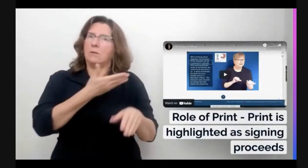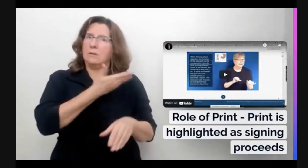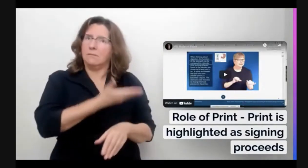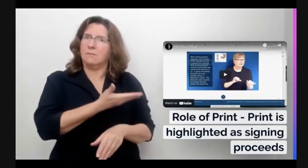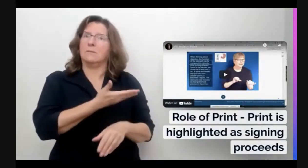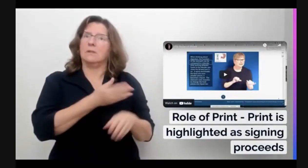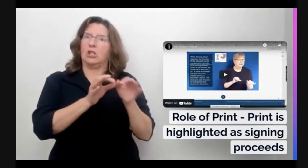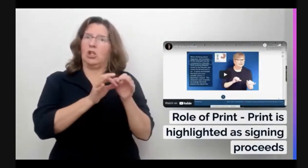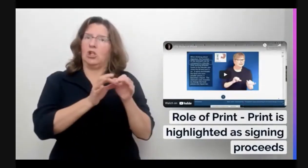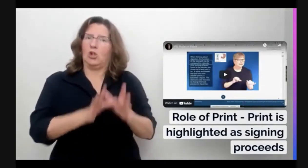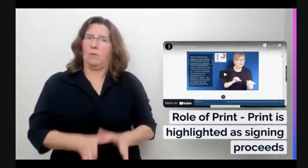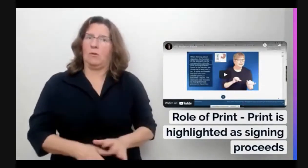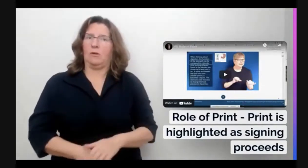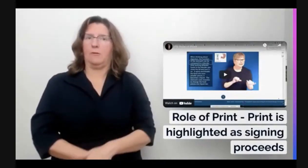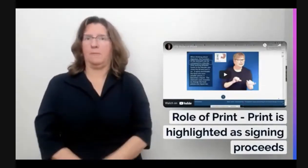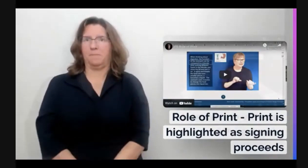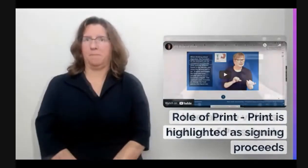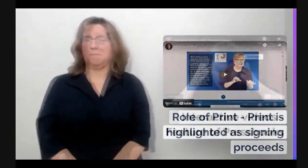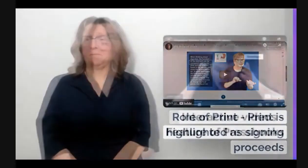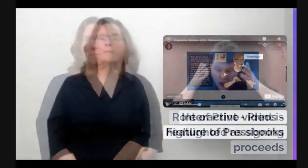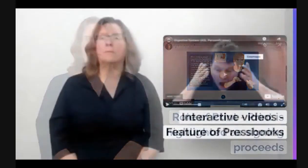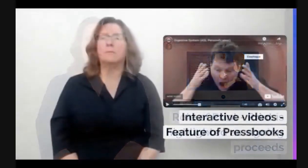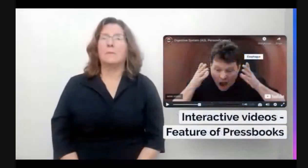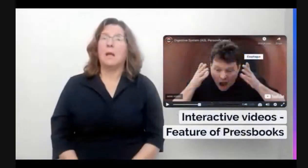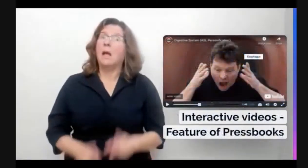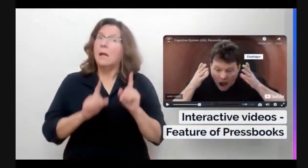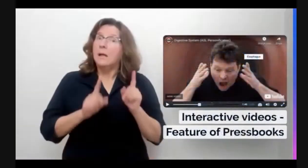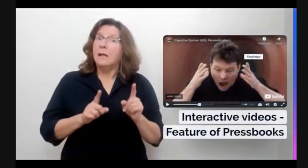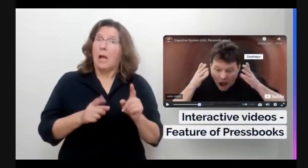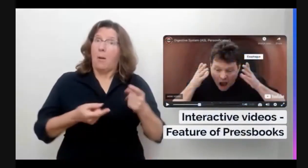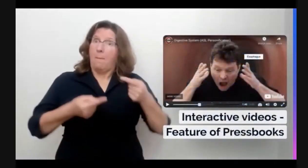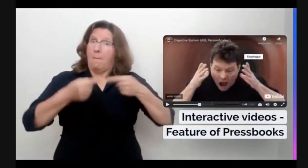bilingual representation of the content.